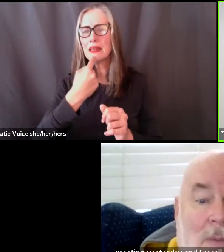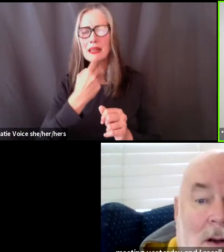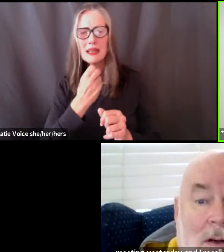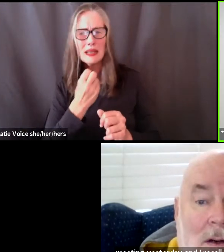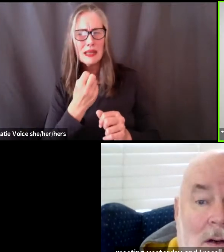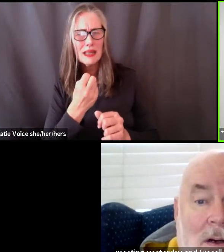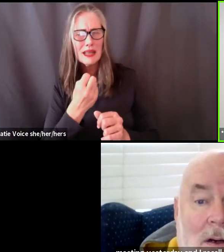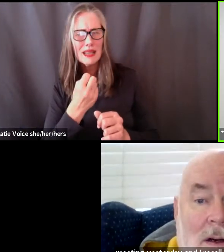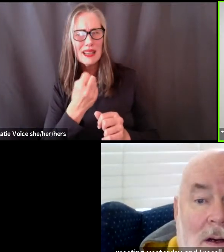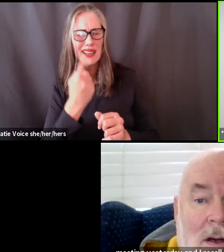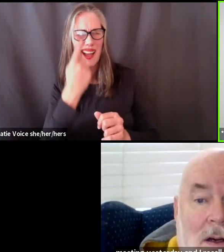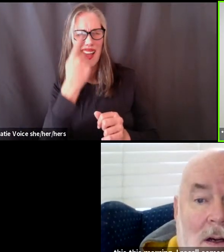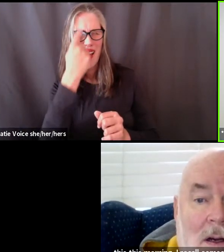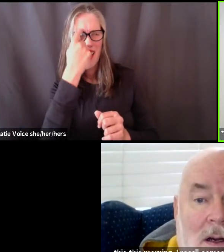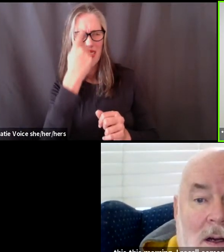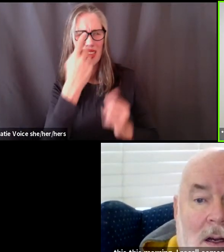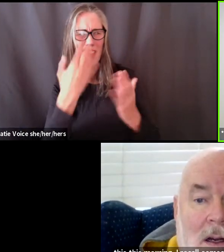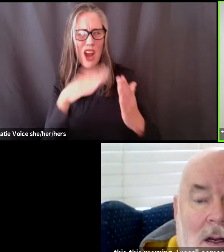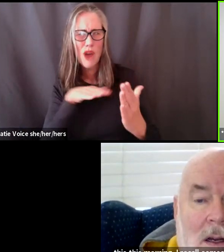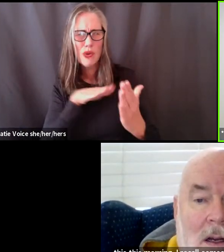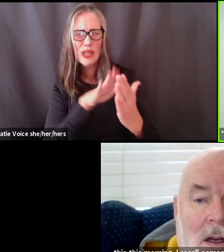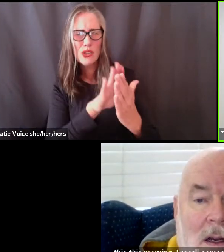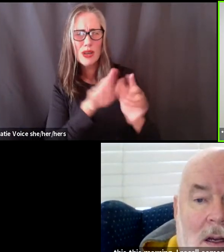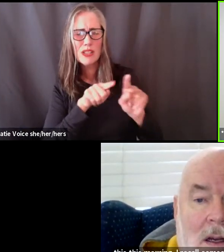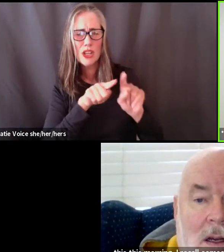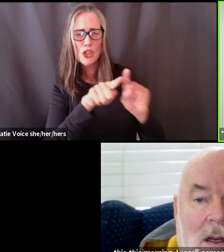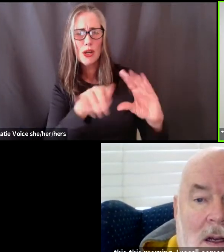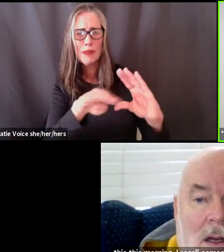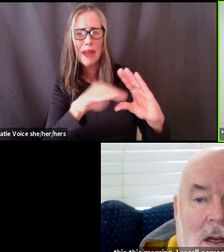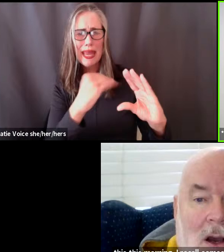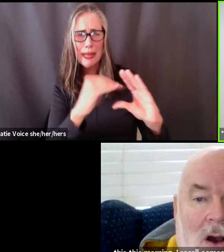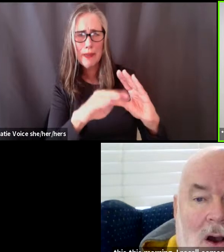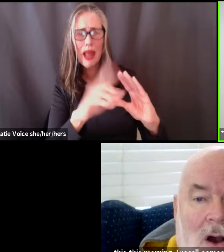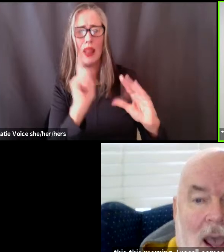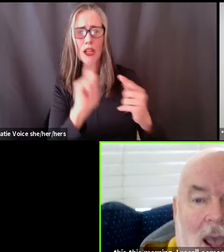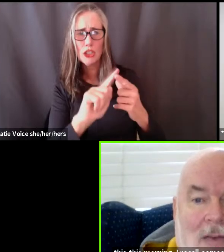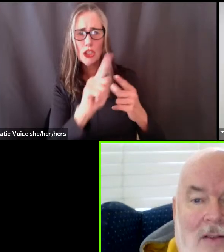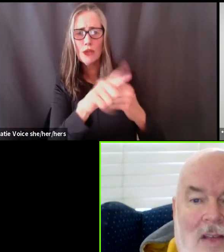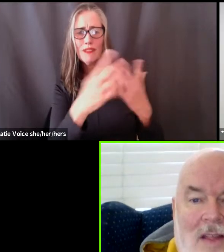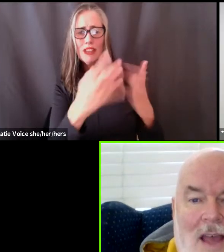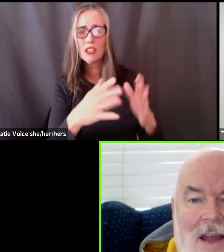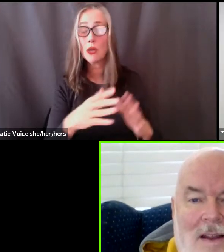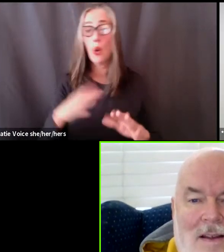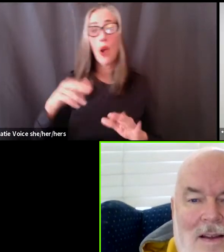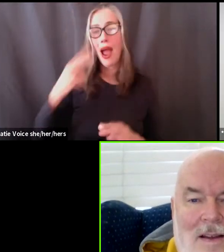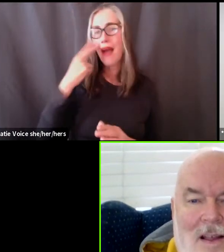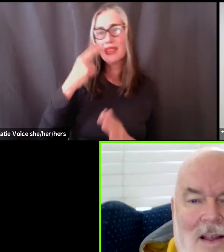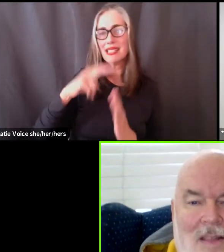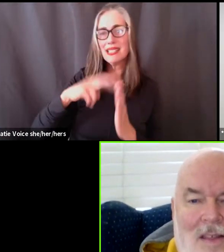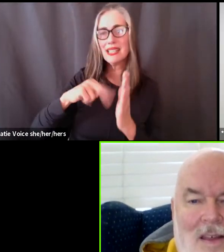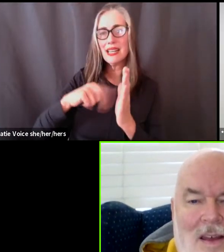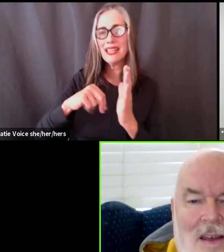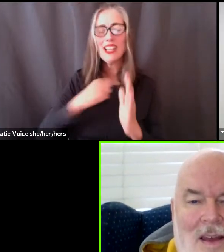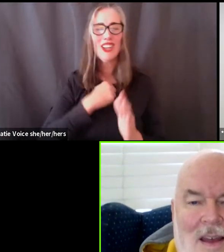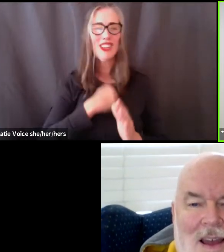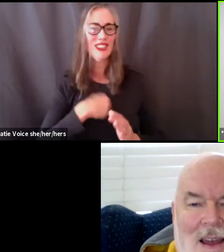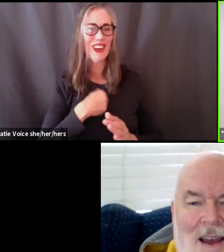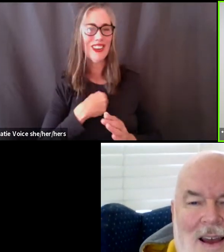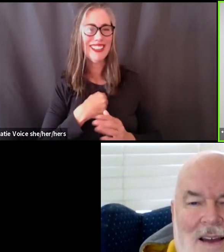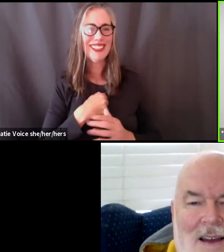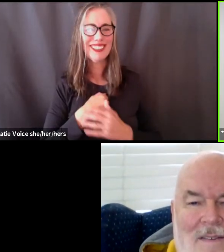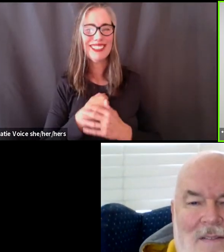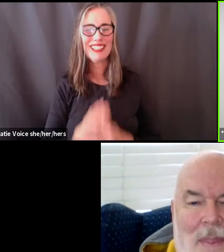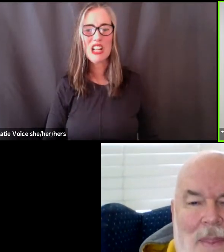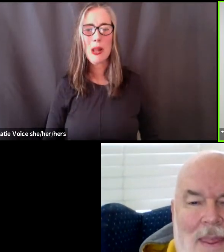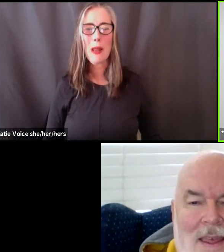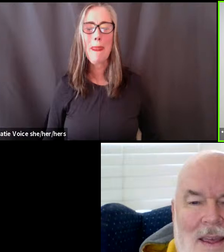Mr. Monroe, I think I already addressed that in my email response to you. Oh, I haven't seen that. Okay, sorry. Yeah.